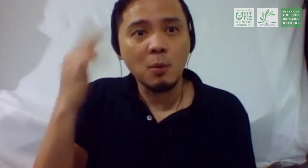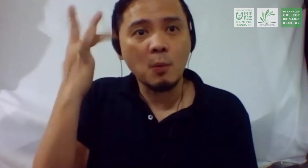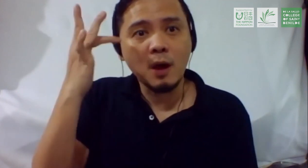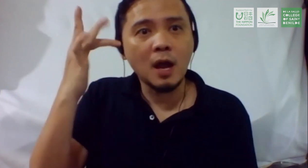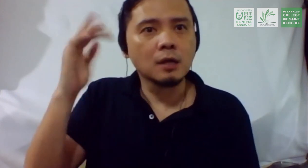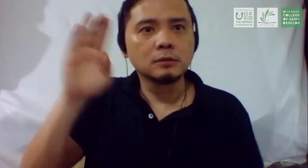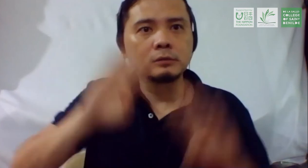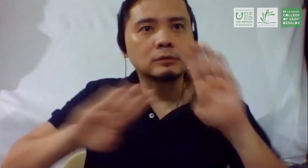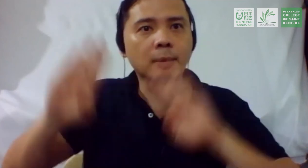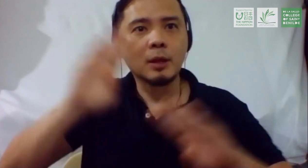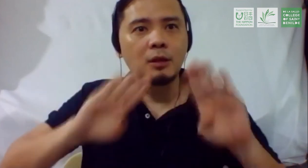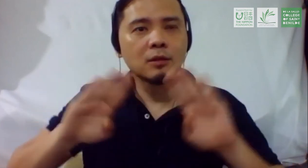with Trump.